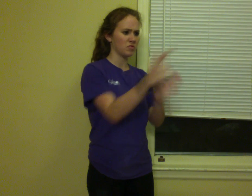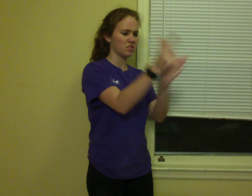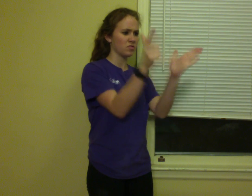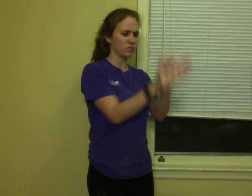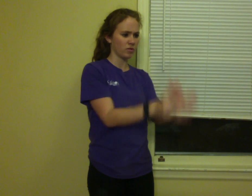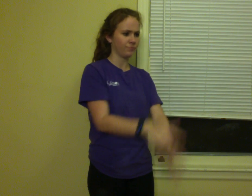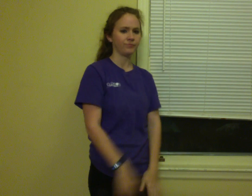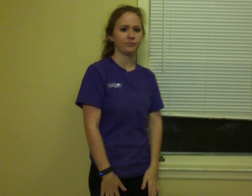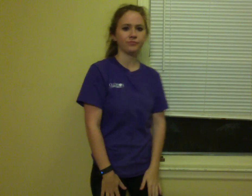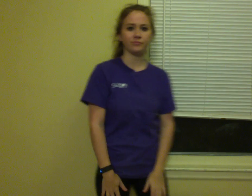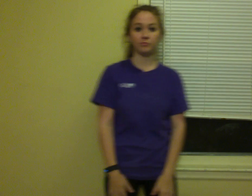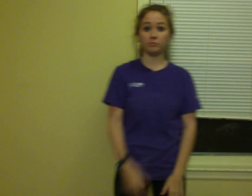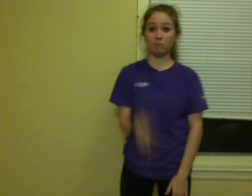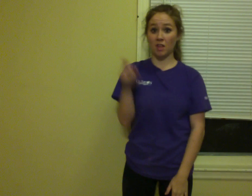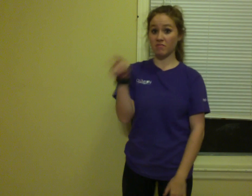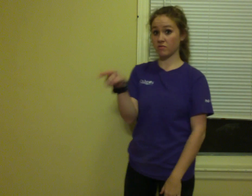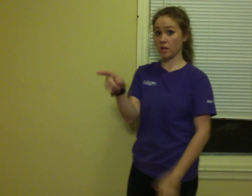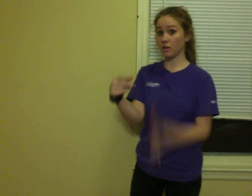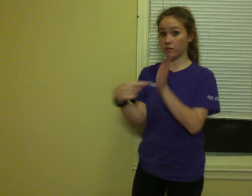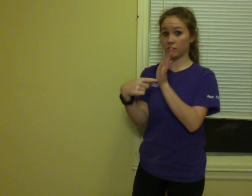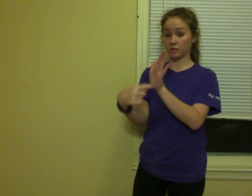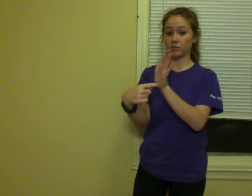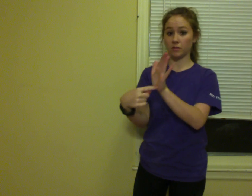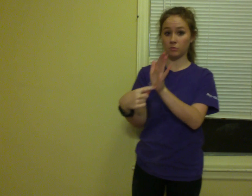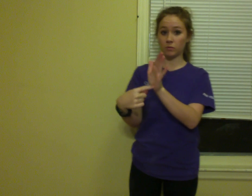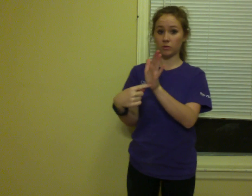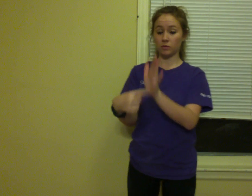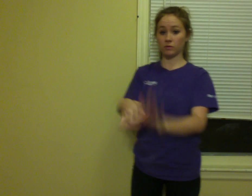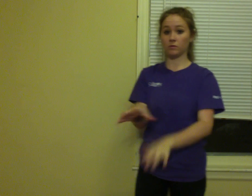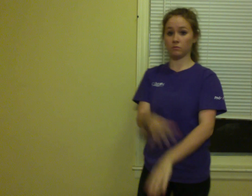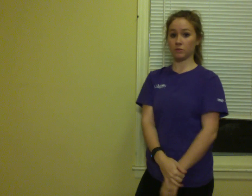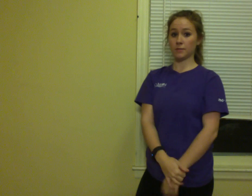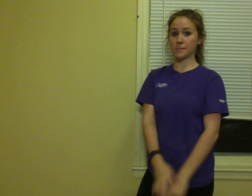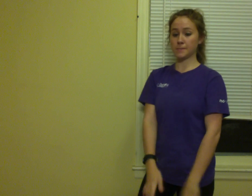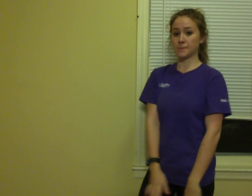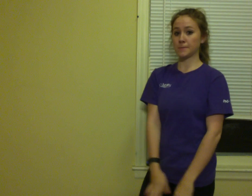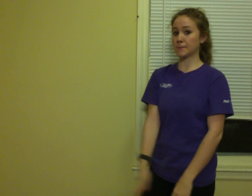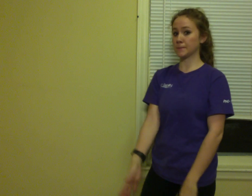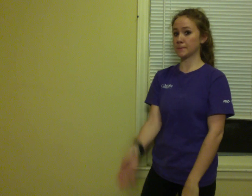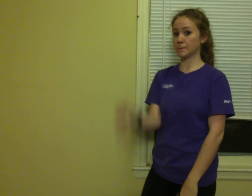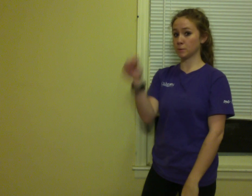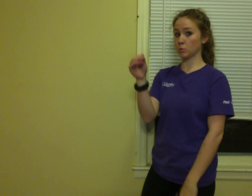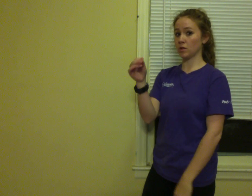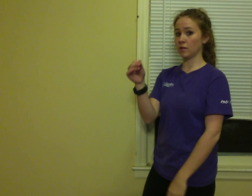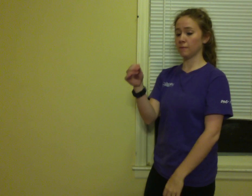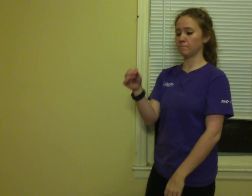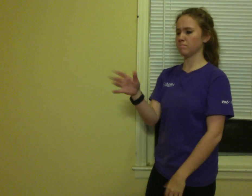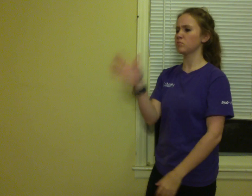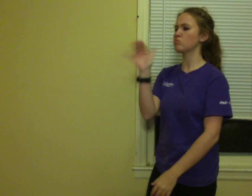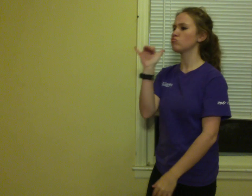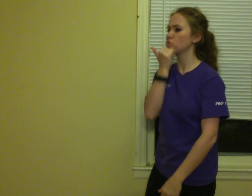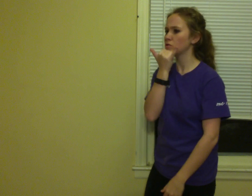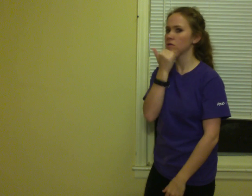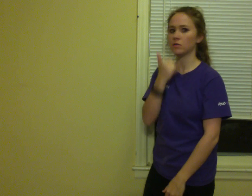gentleman is quite wrong. He and the governor he serves so dutifully can expect no support for their policy from this